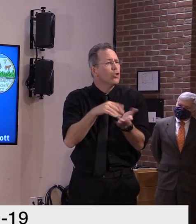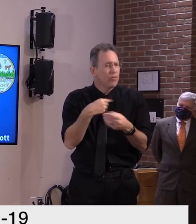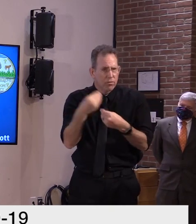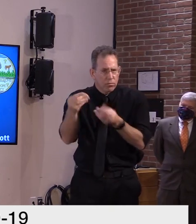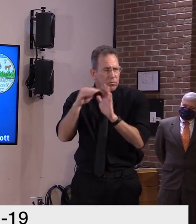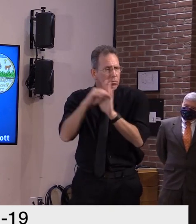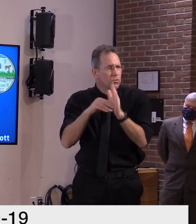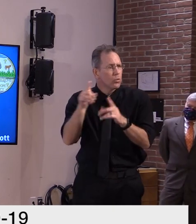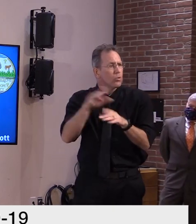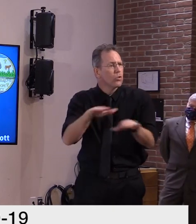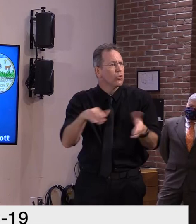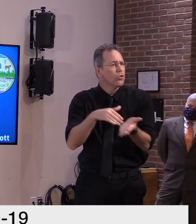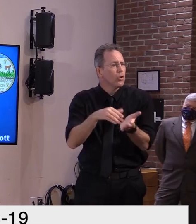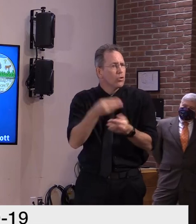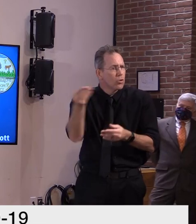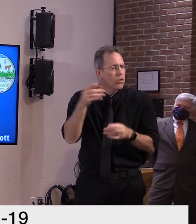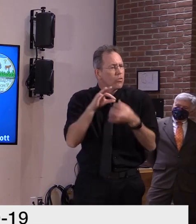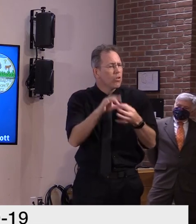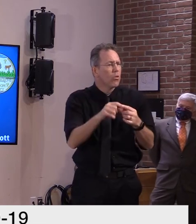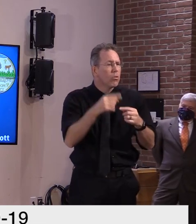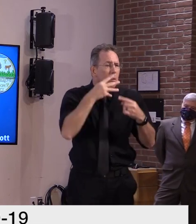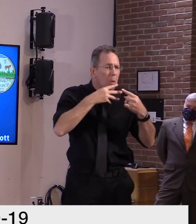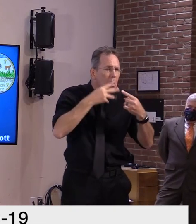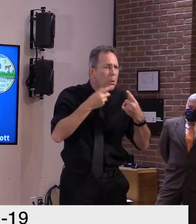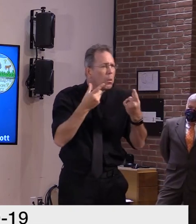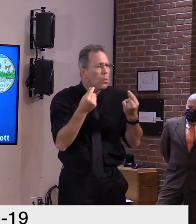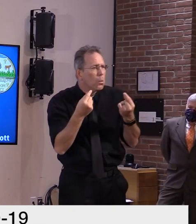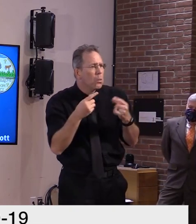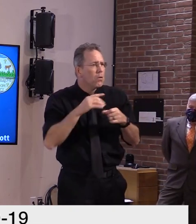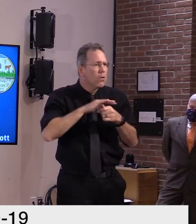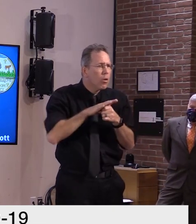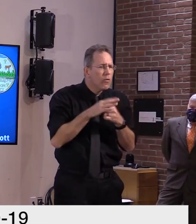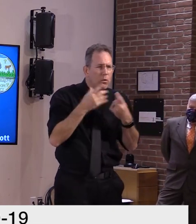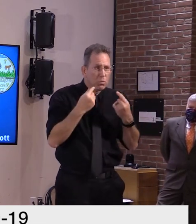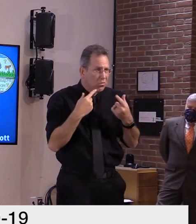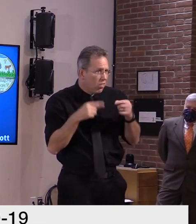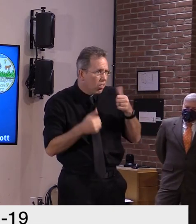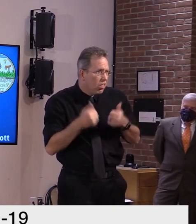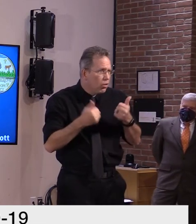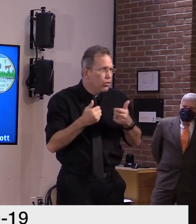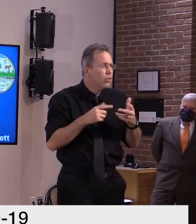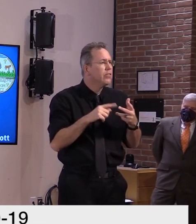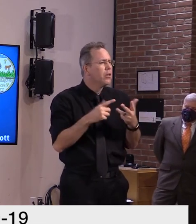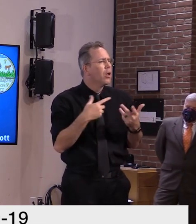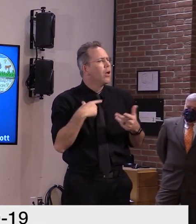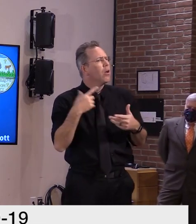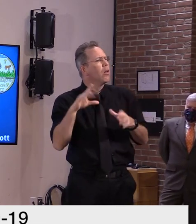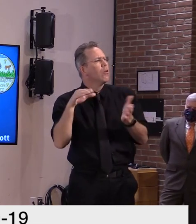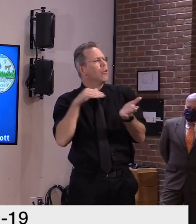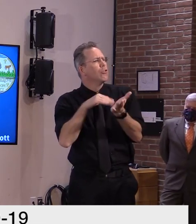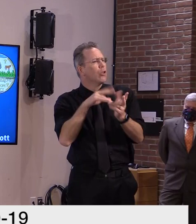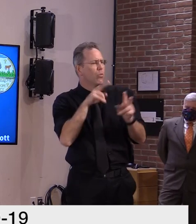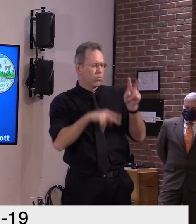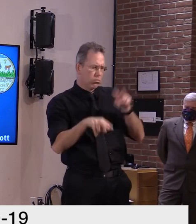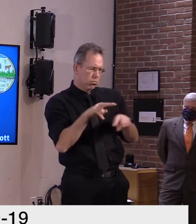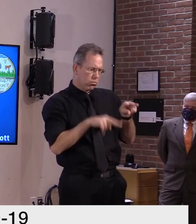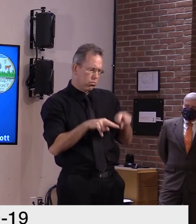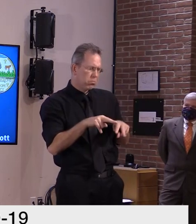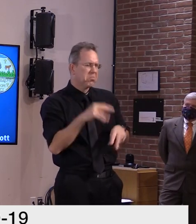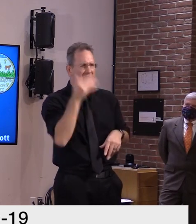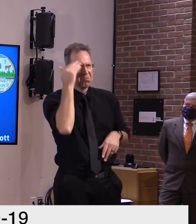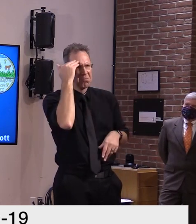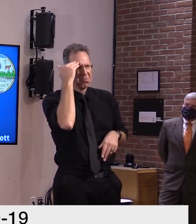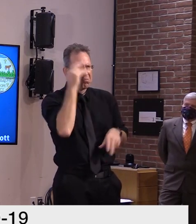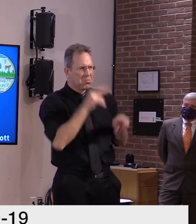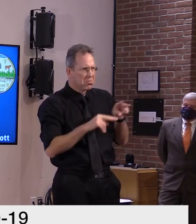which can be watched for a day or two versus get a COVID